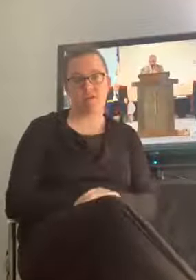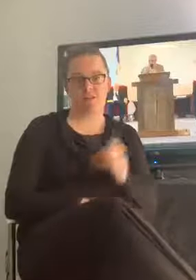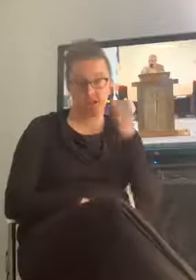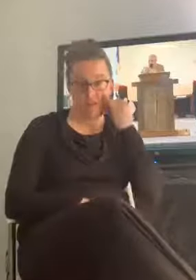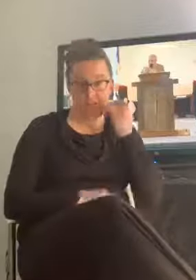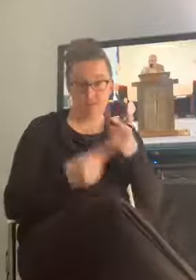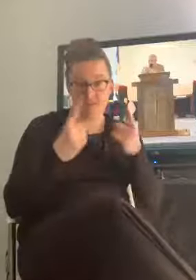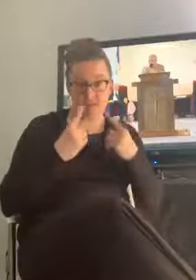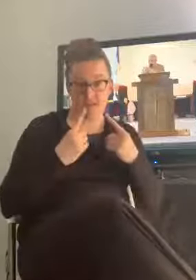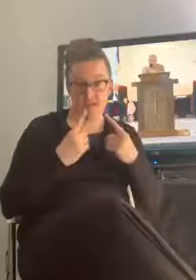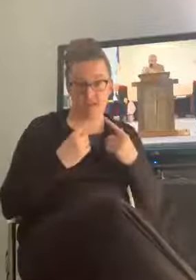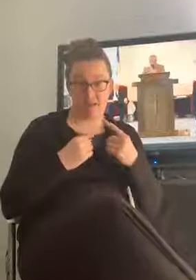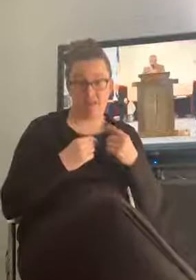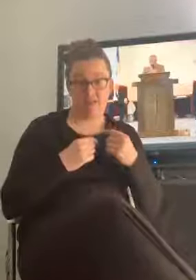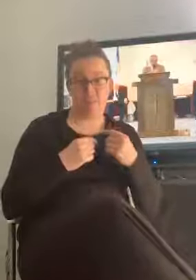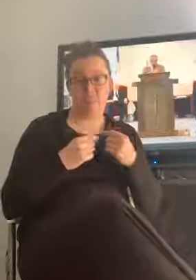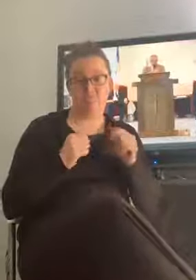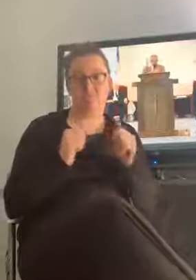Albert Einstein